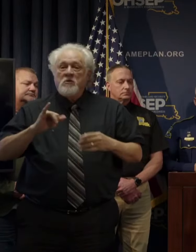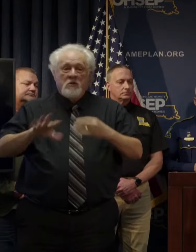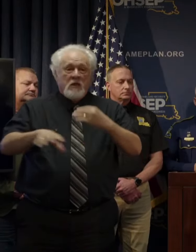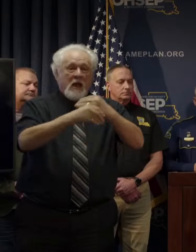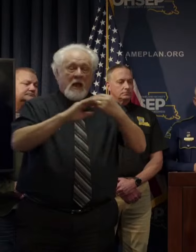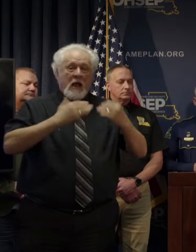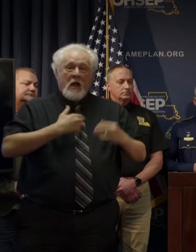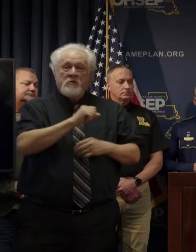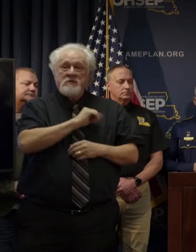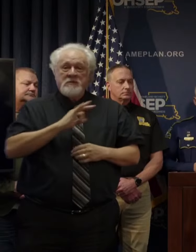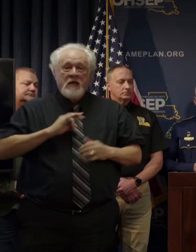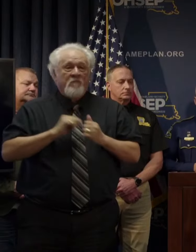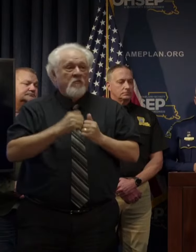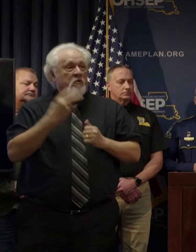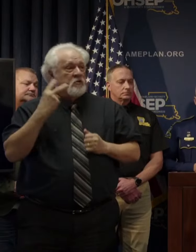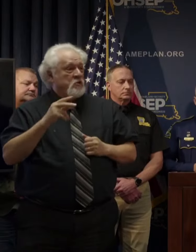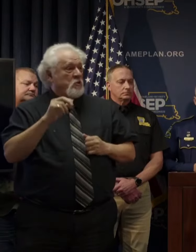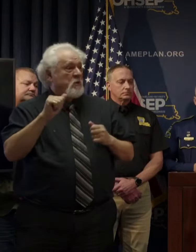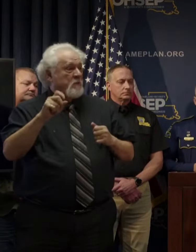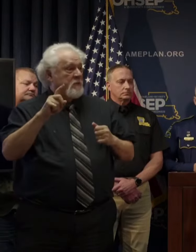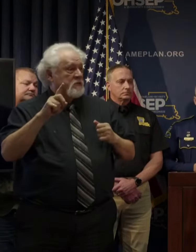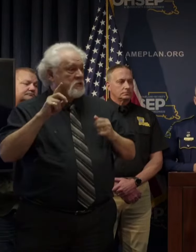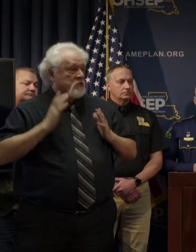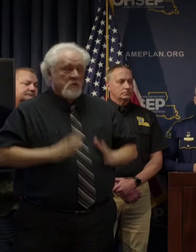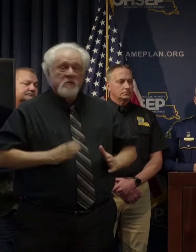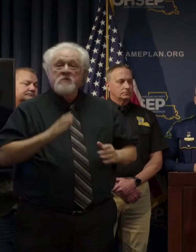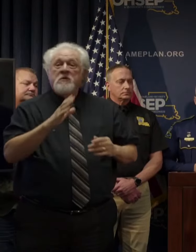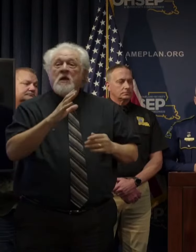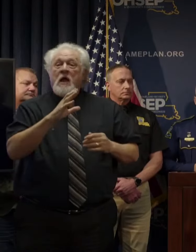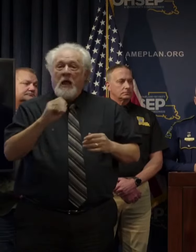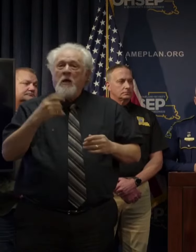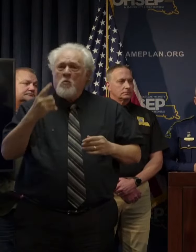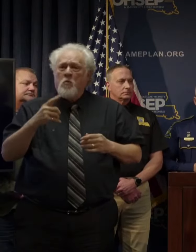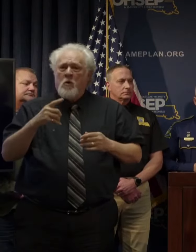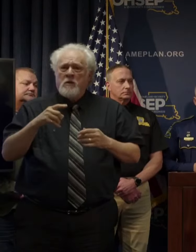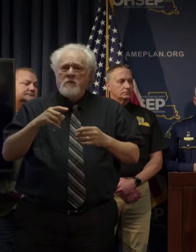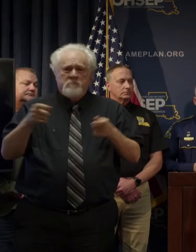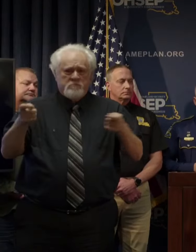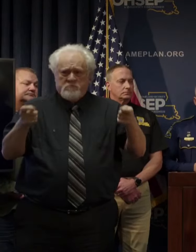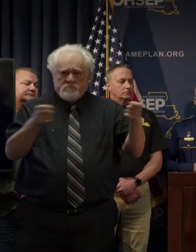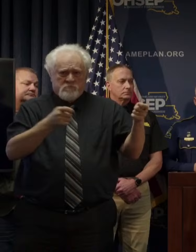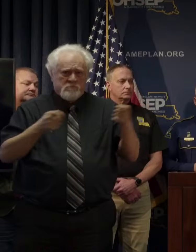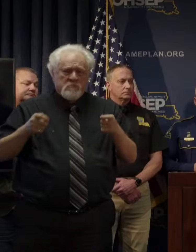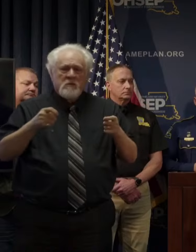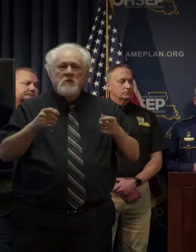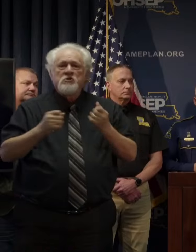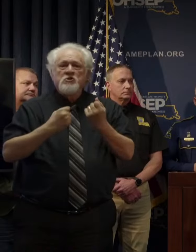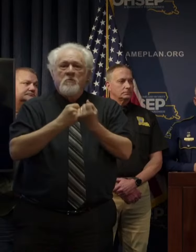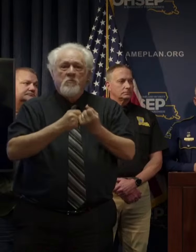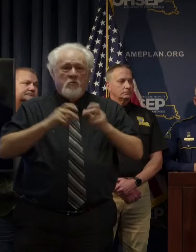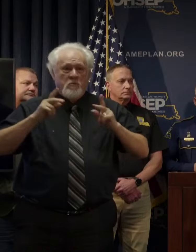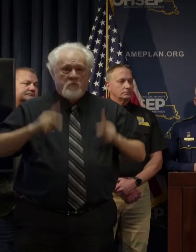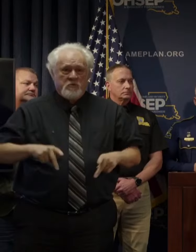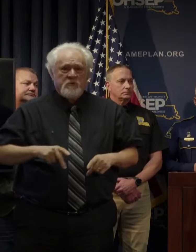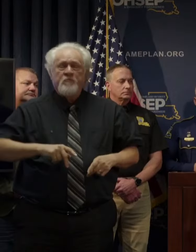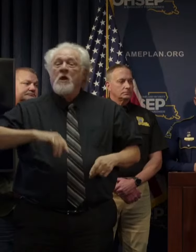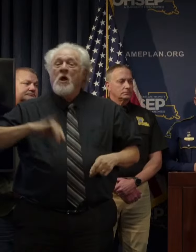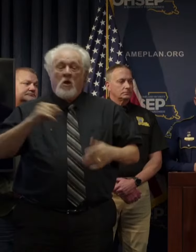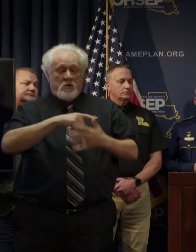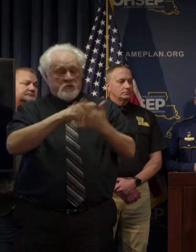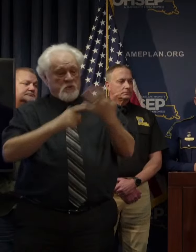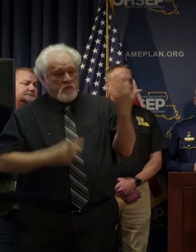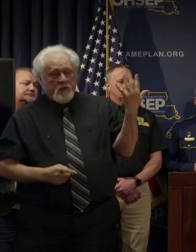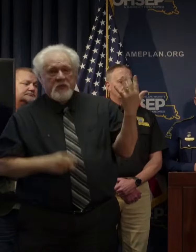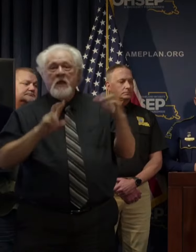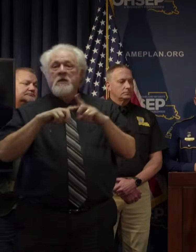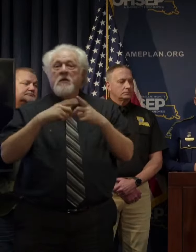staff here with 2 administrative officials and 1 logistics support official as well. In addition to these assets, the